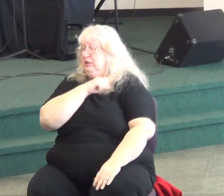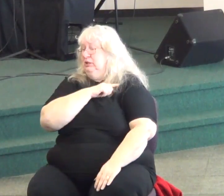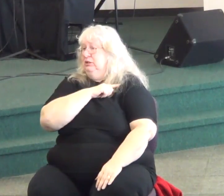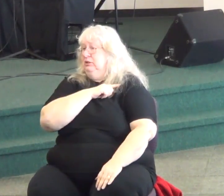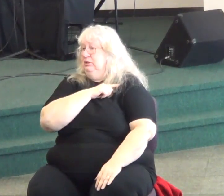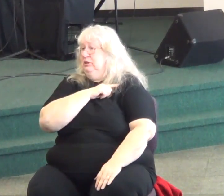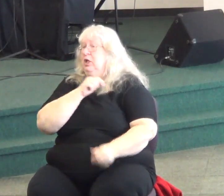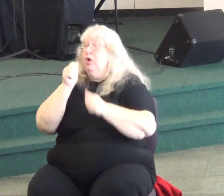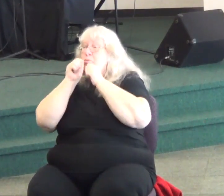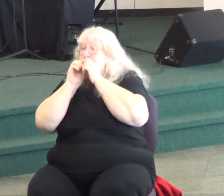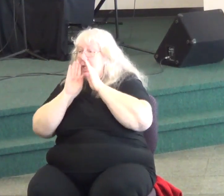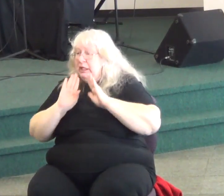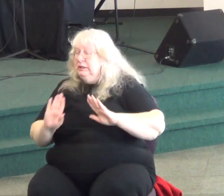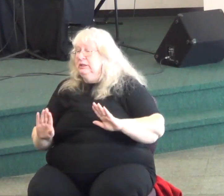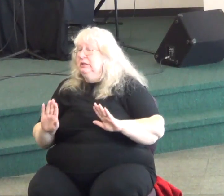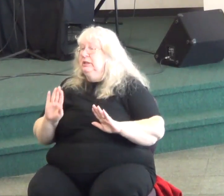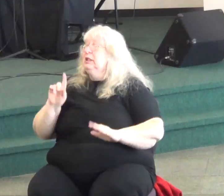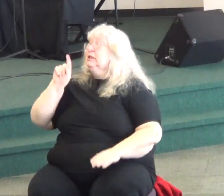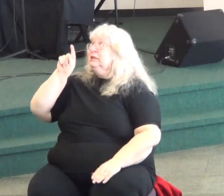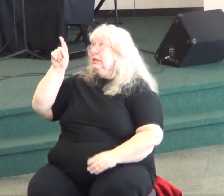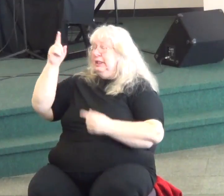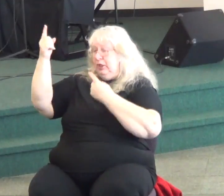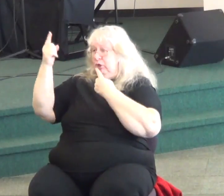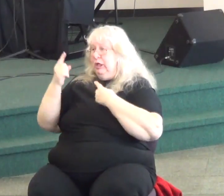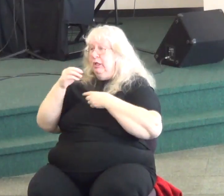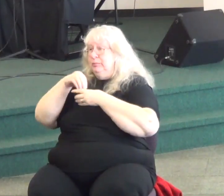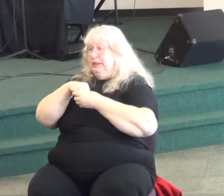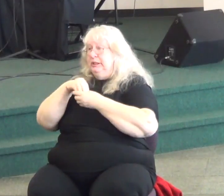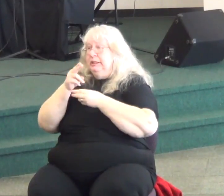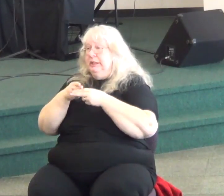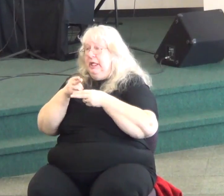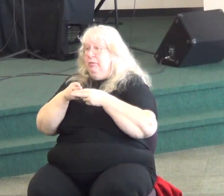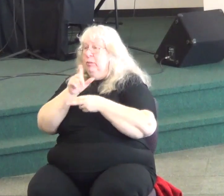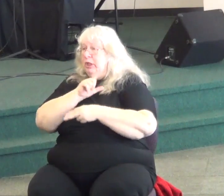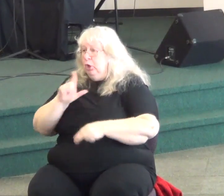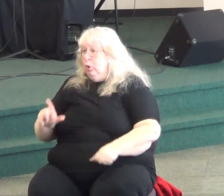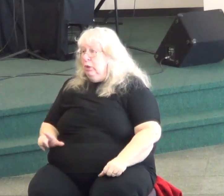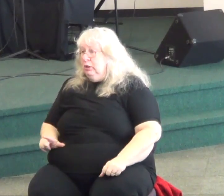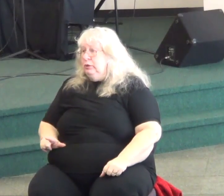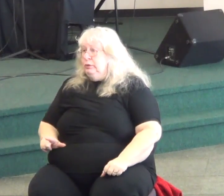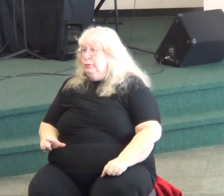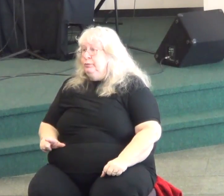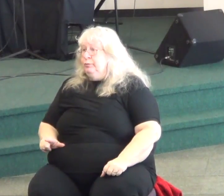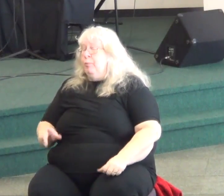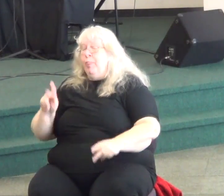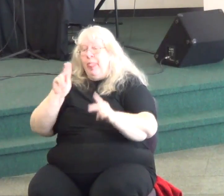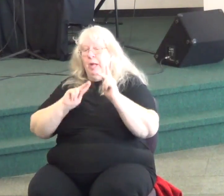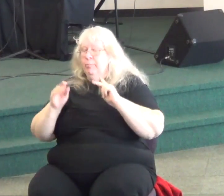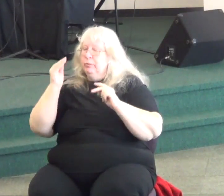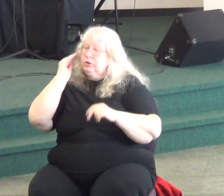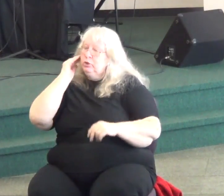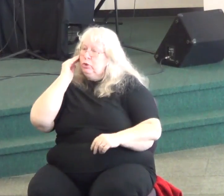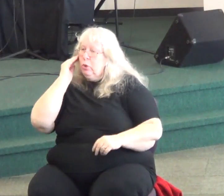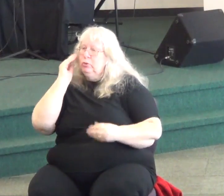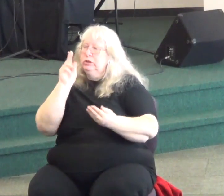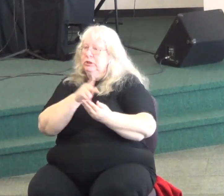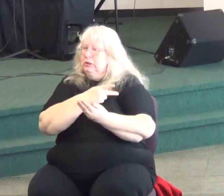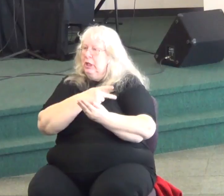Blessed is he who comes in the name of the Lord. The crowd knows Psalm 118, verses 25